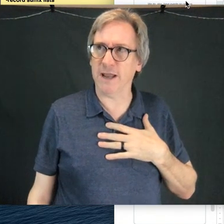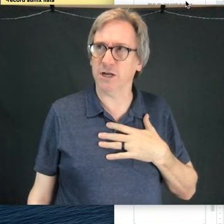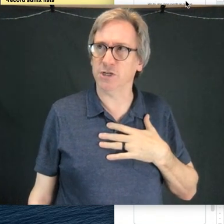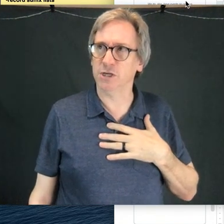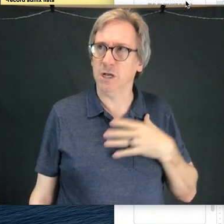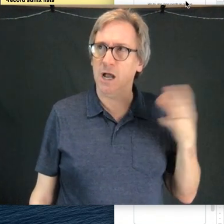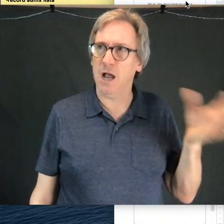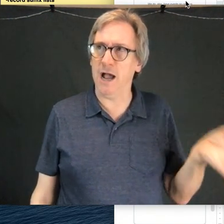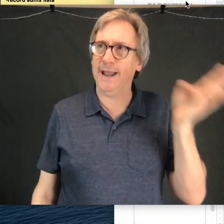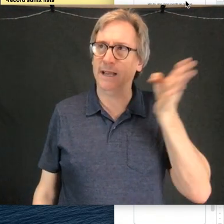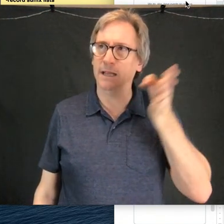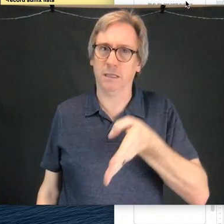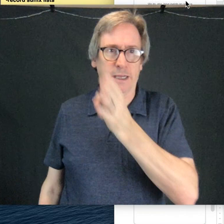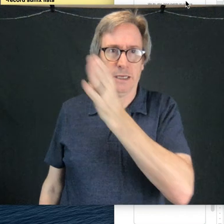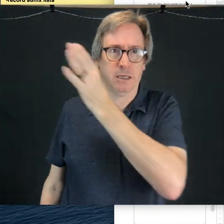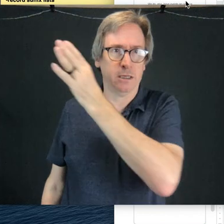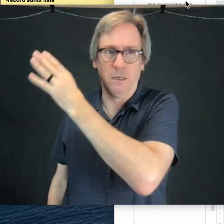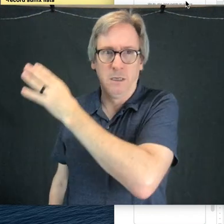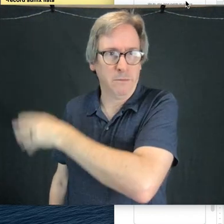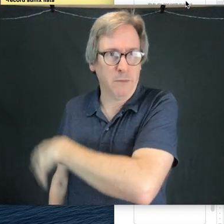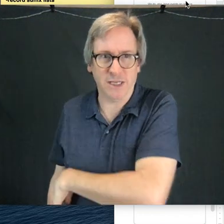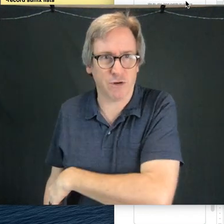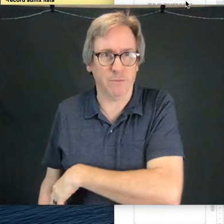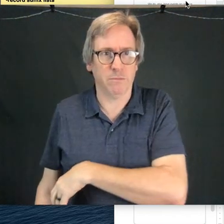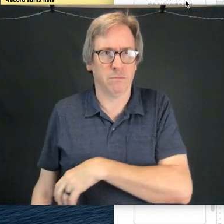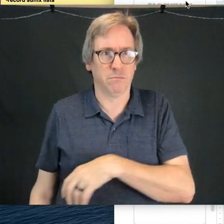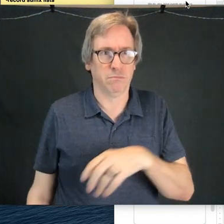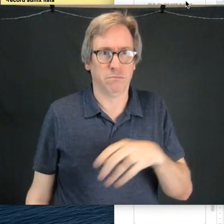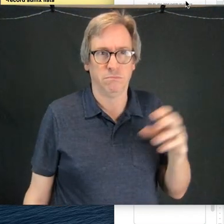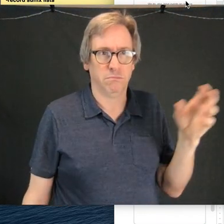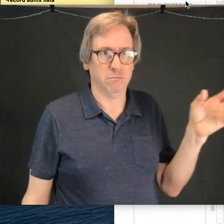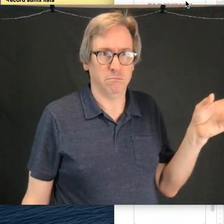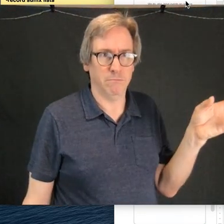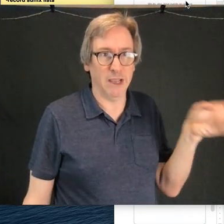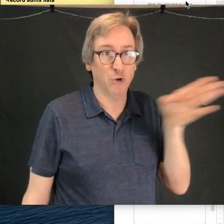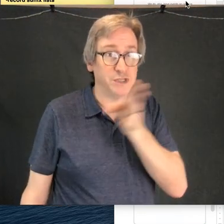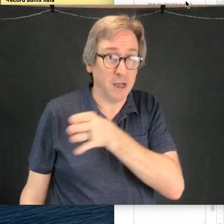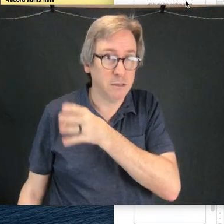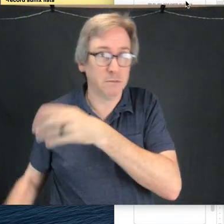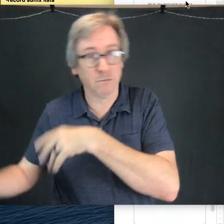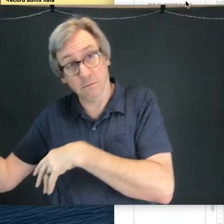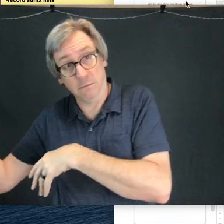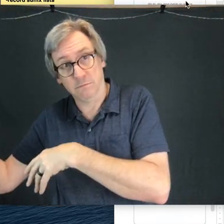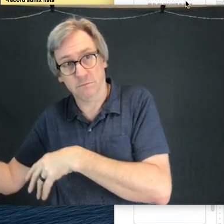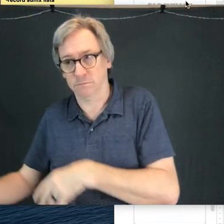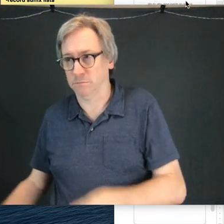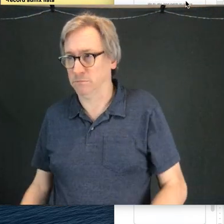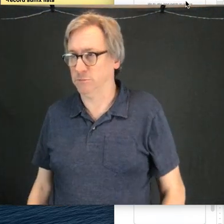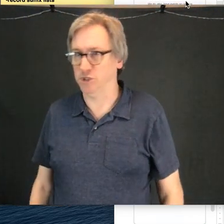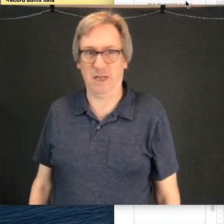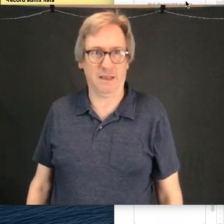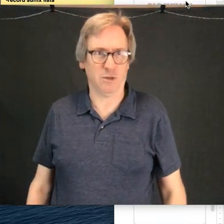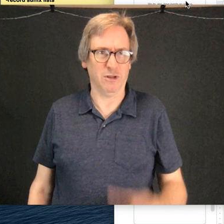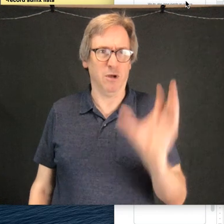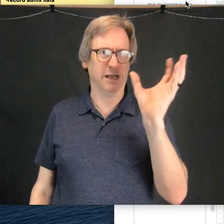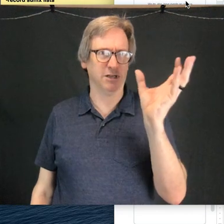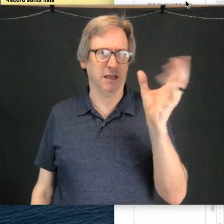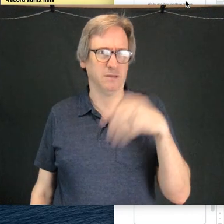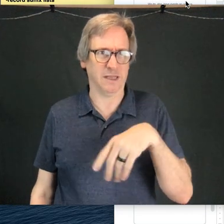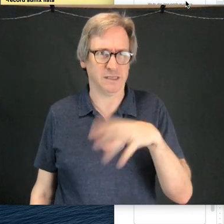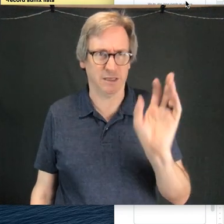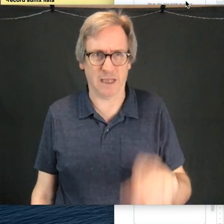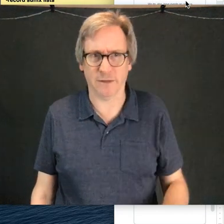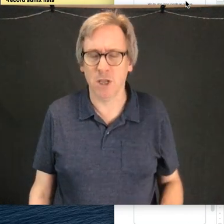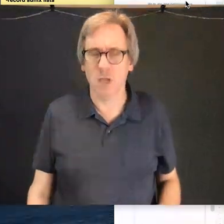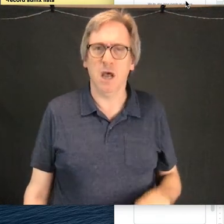remember in Spanish, I like ice cream. Me gusta. Gelato? No, not